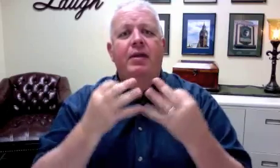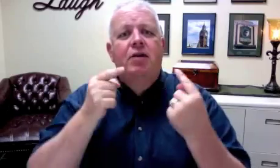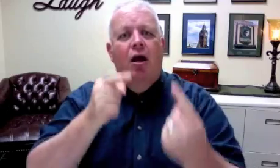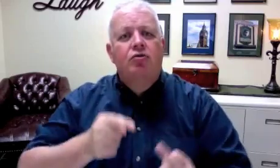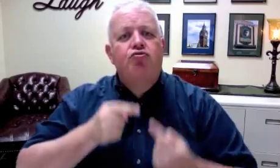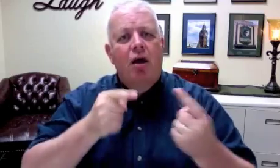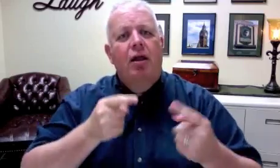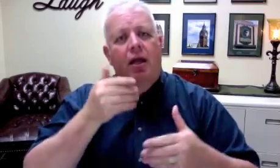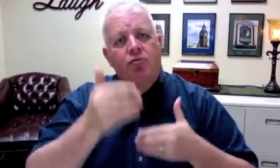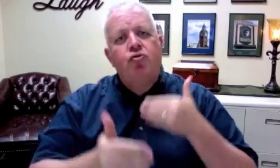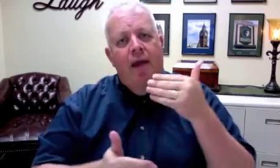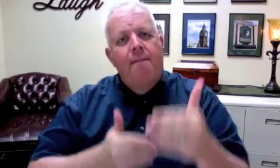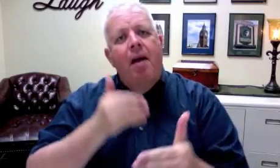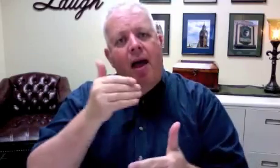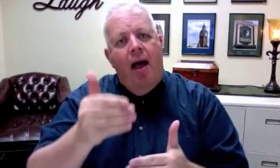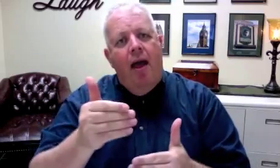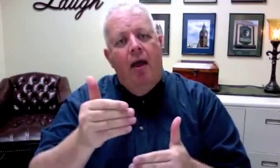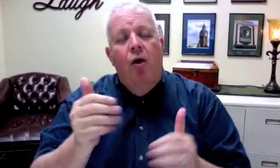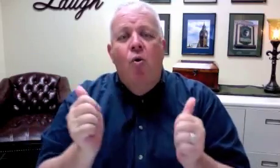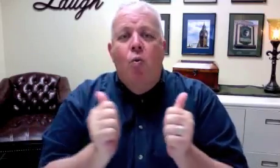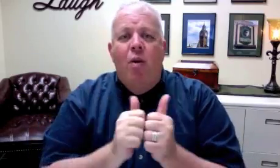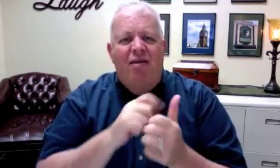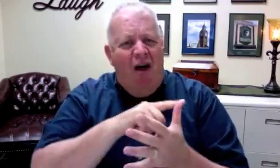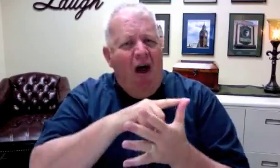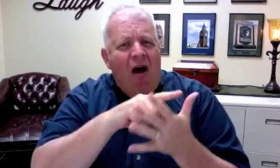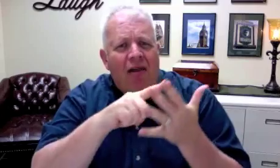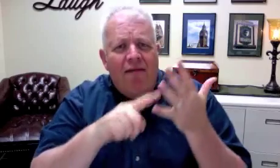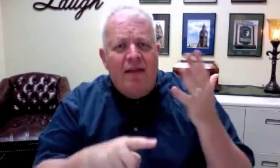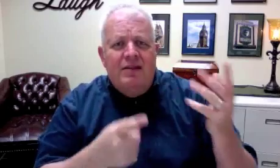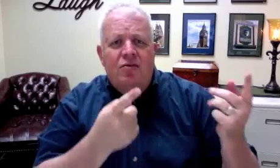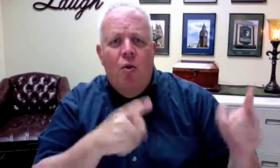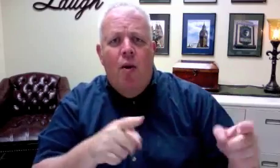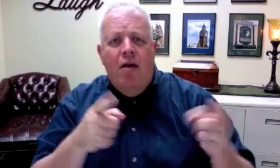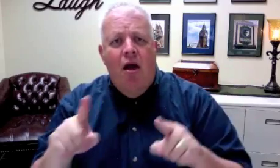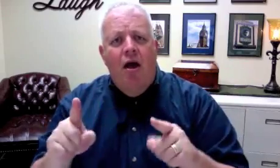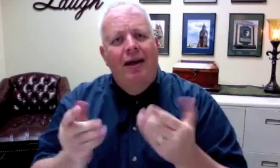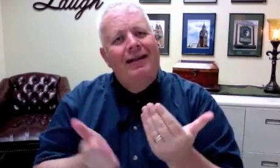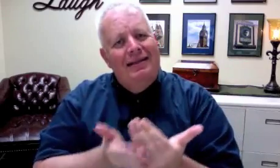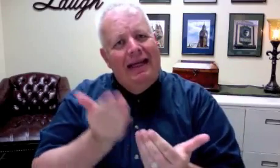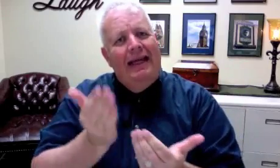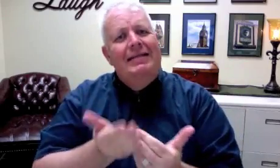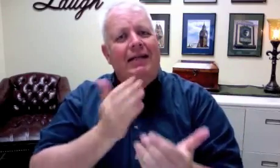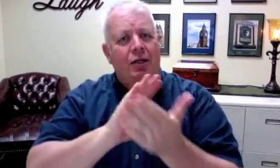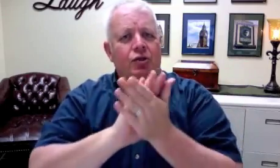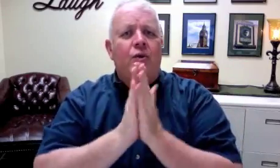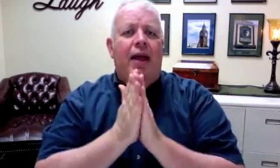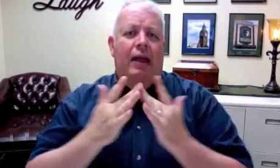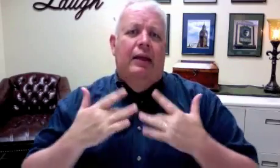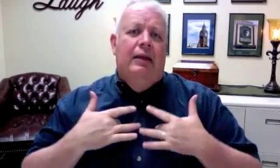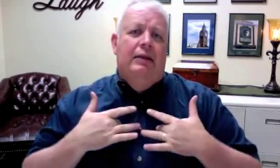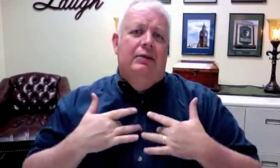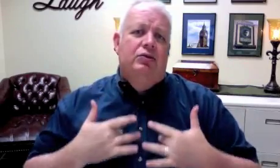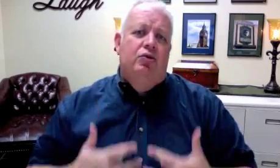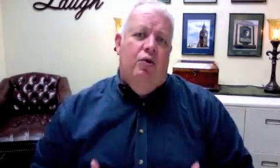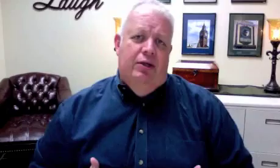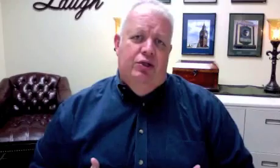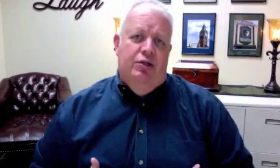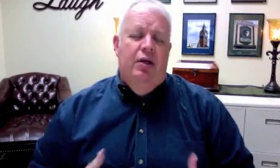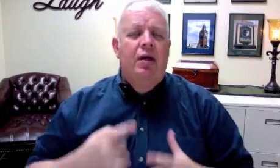With all of this going on, it is easy to get discouraged. But then I stop and think